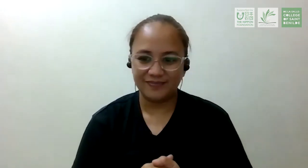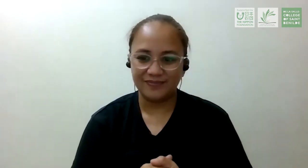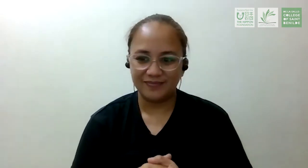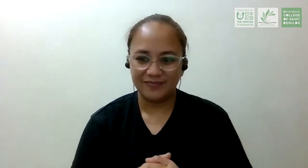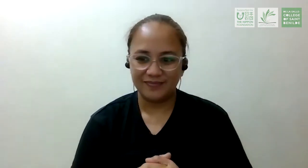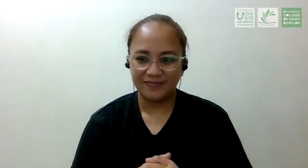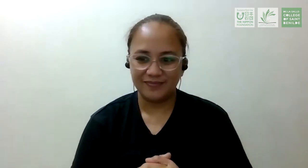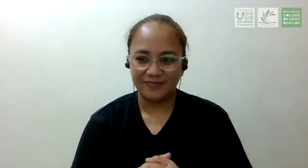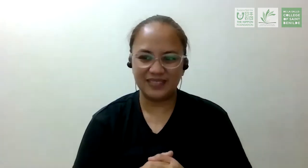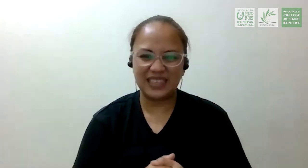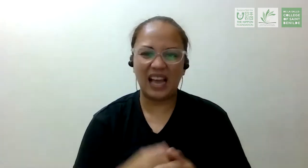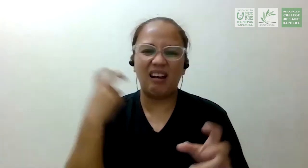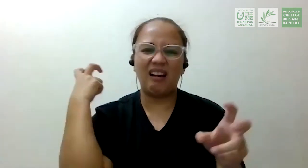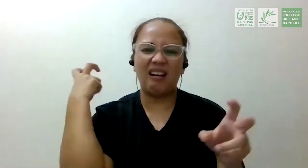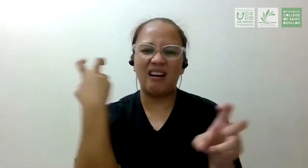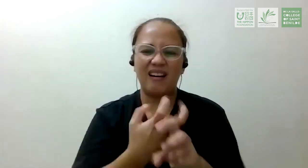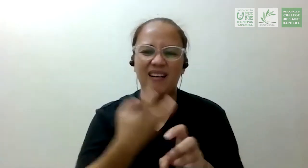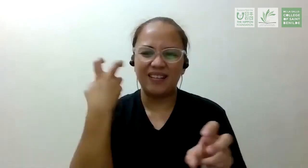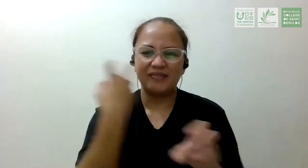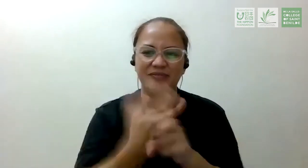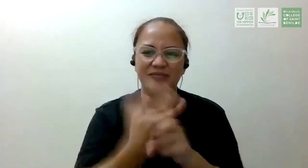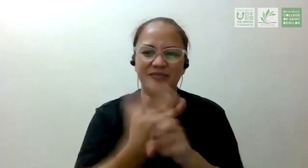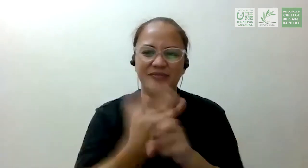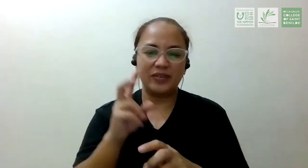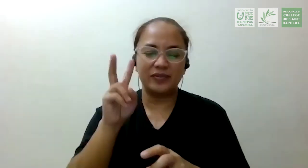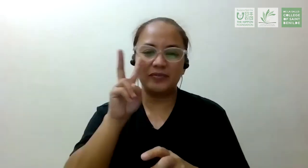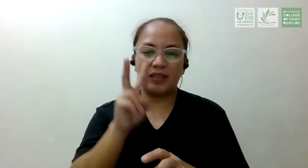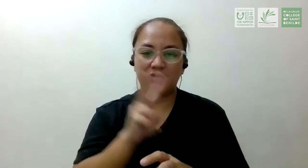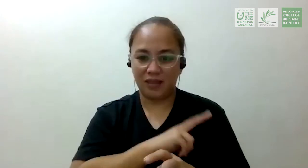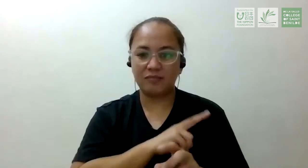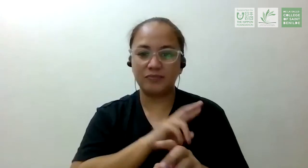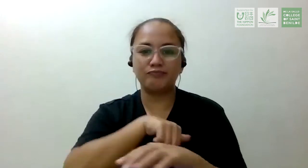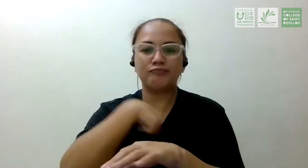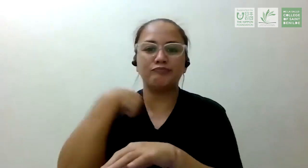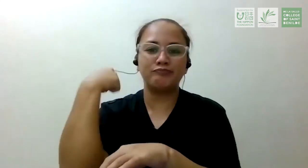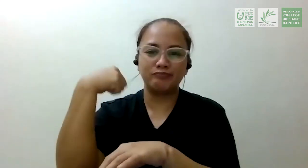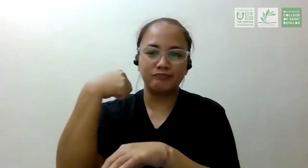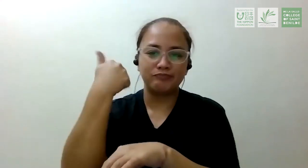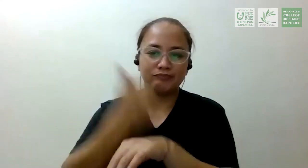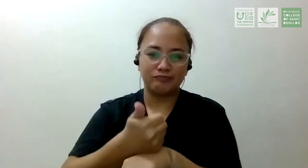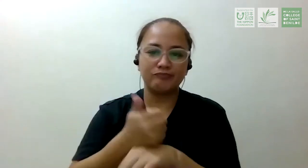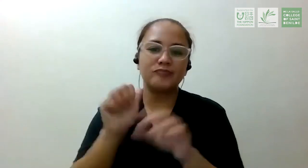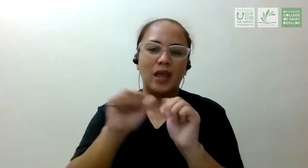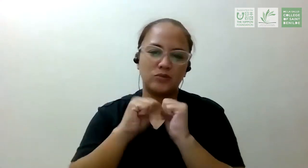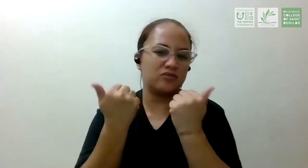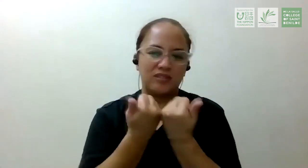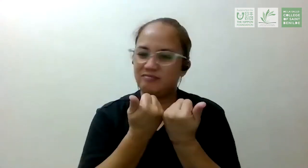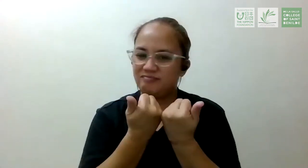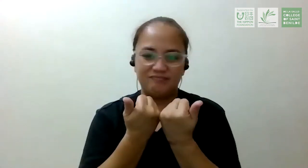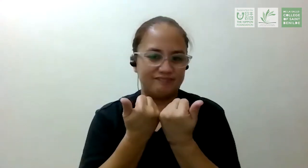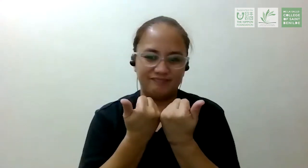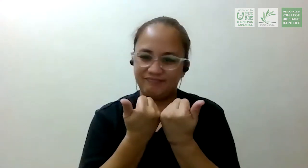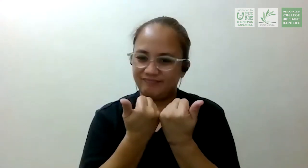So it's very difficult for Vietnam to set up an association.